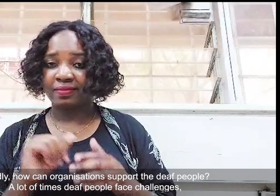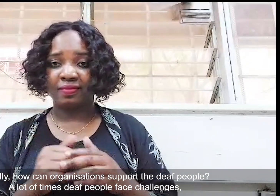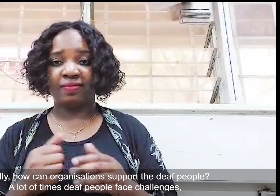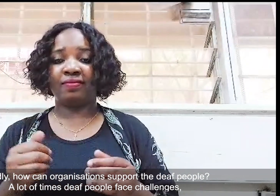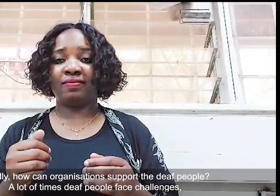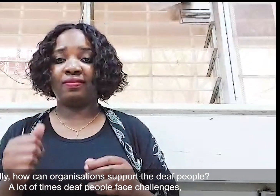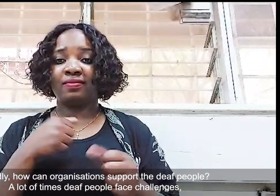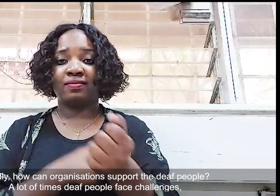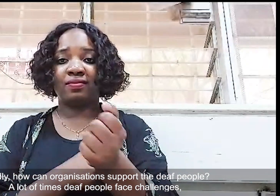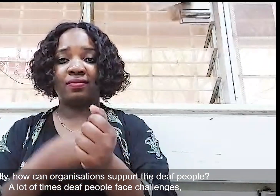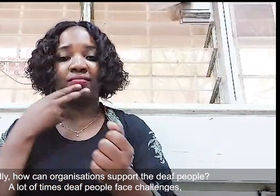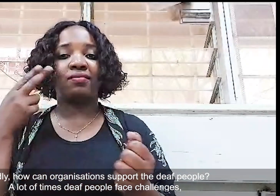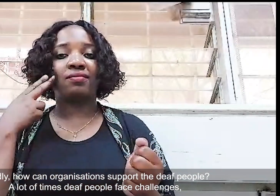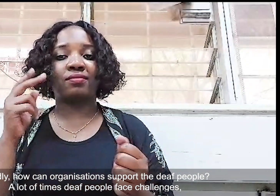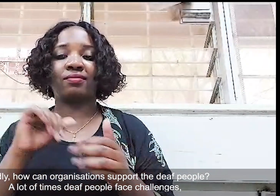Thirdly,